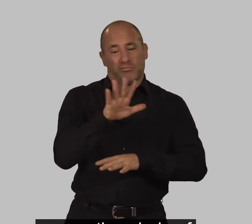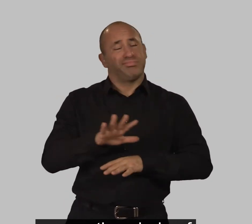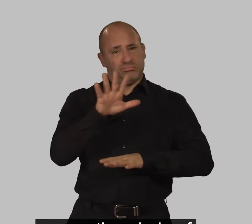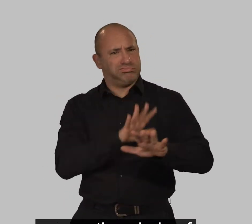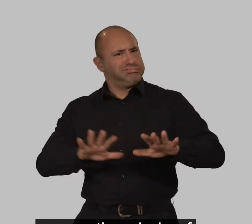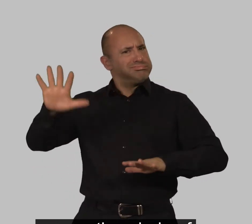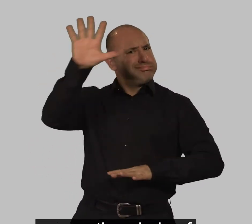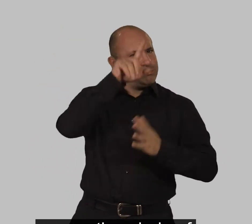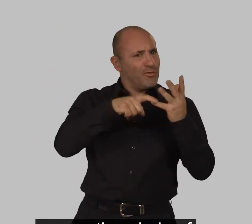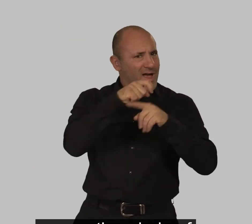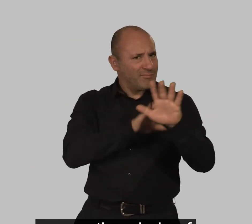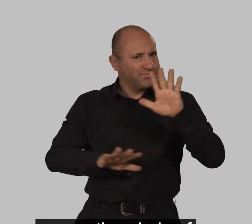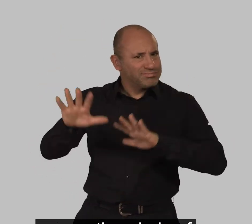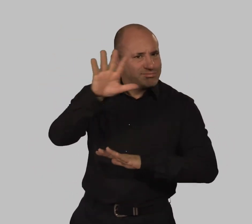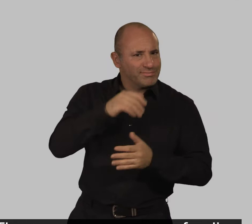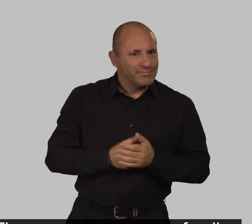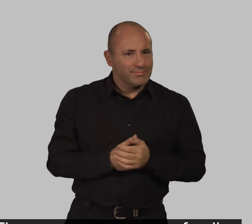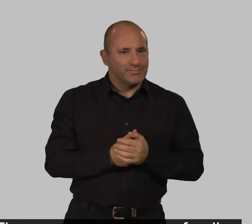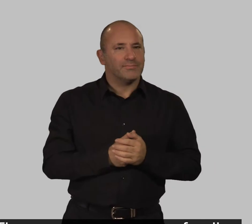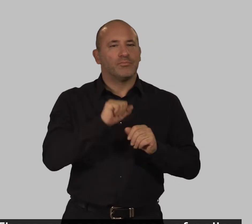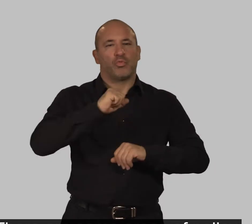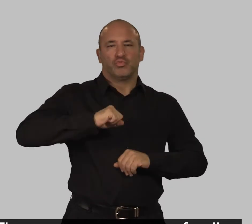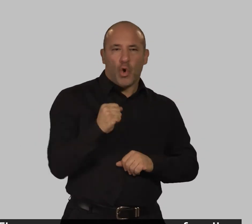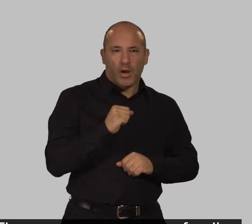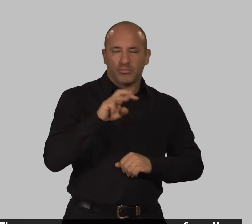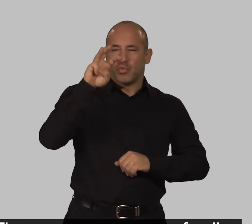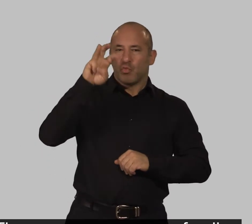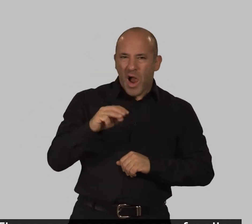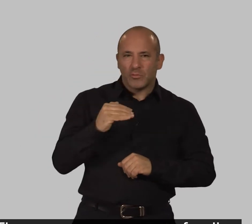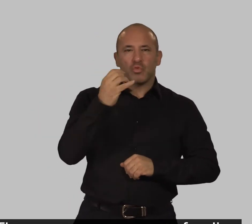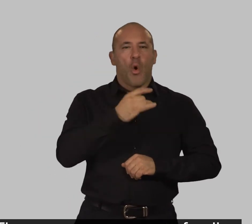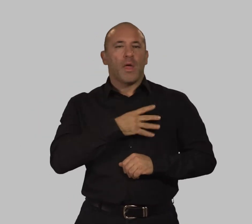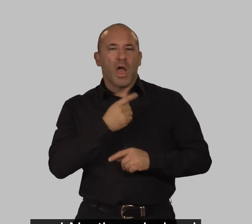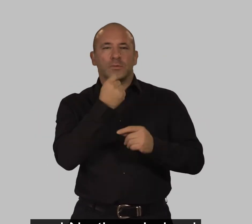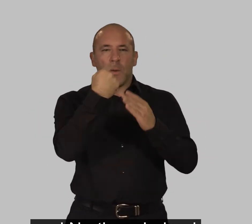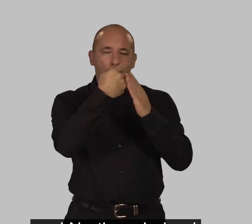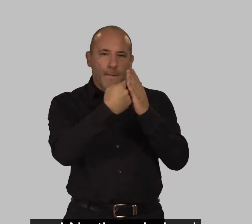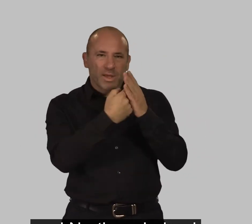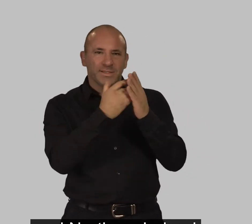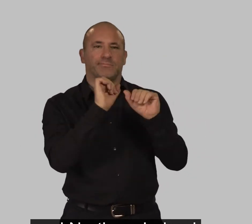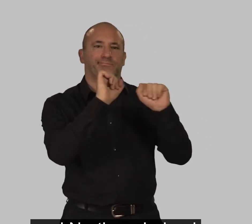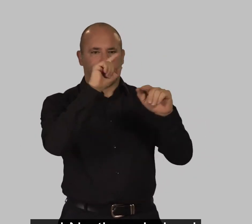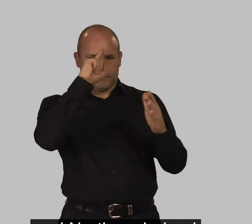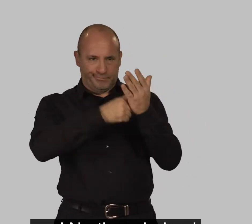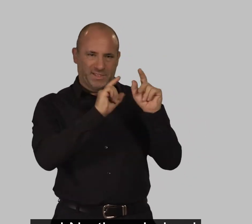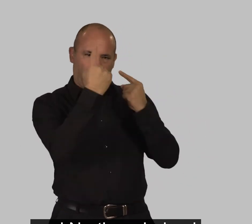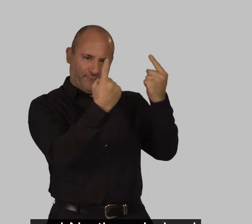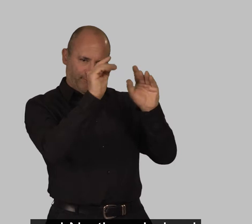Kingdom. There are some areas of policy that are for Scotland, Wales and Northern